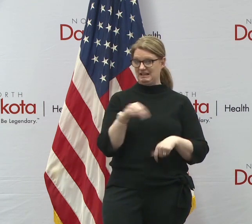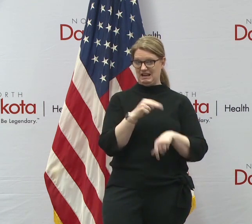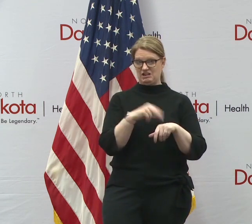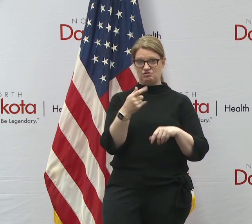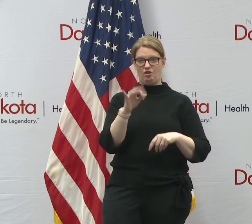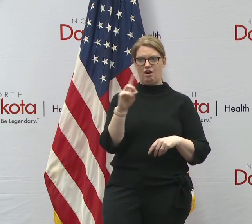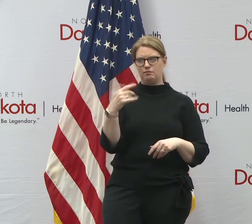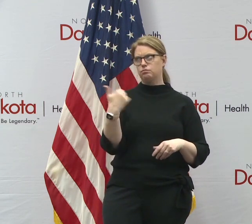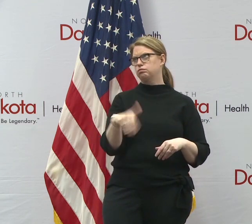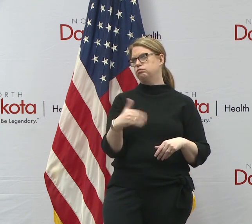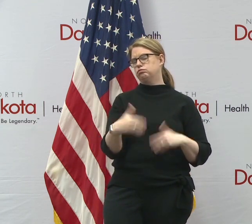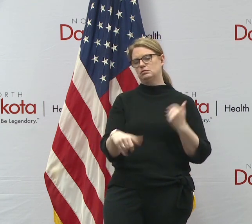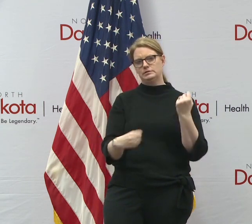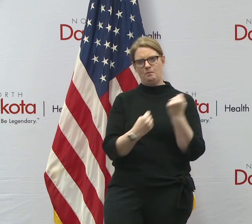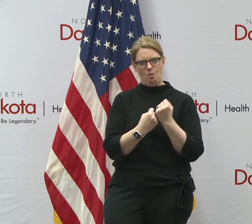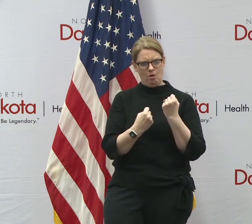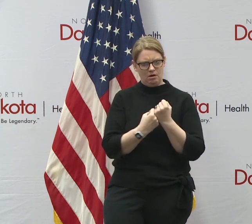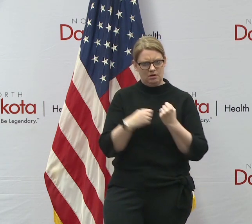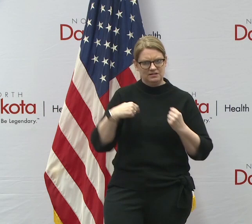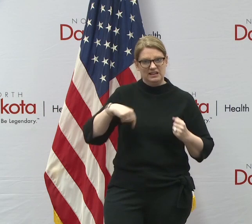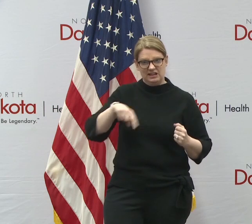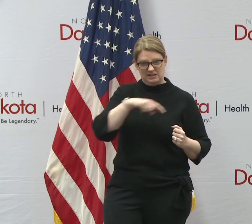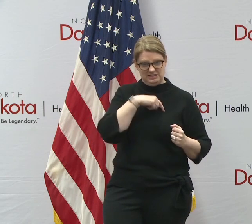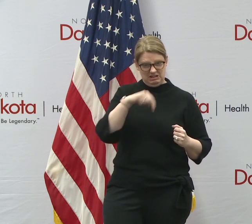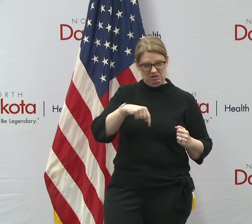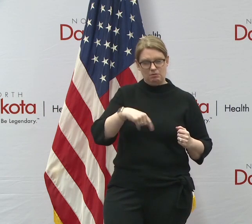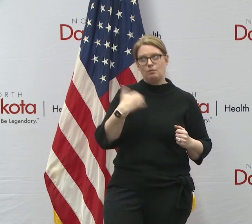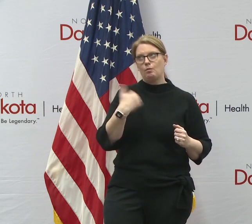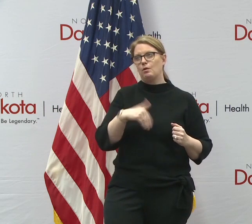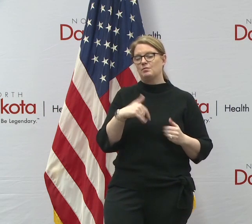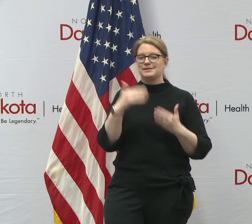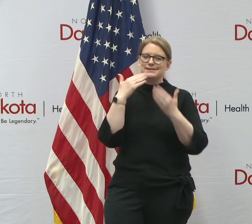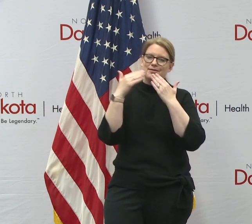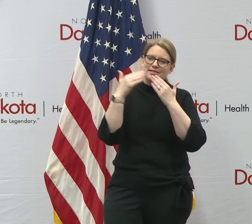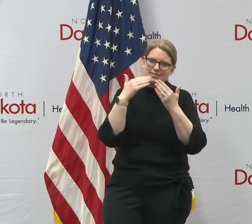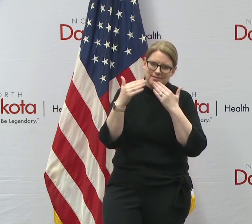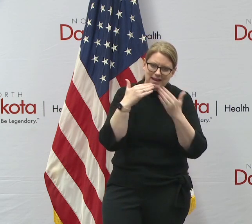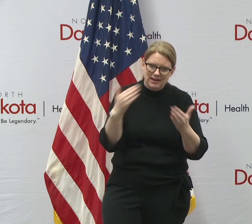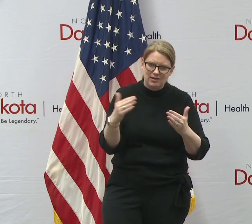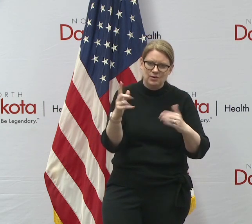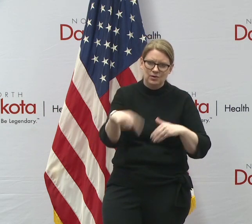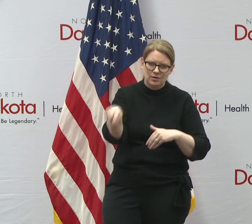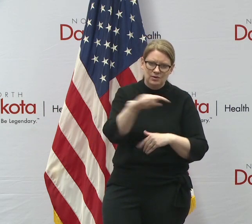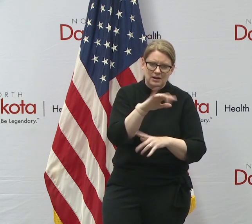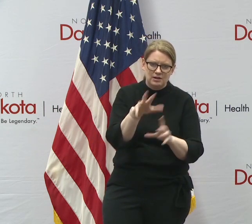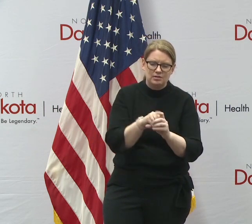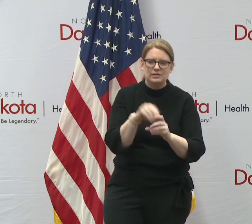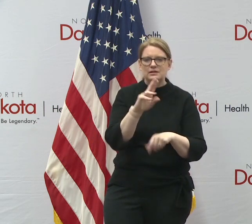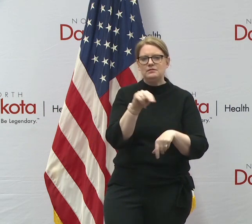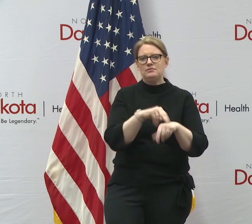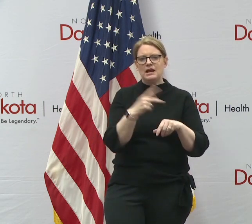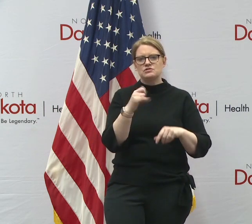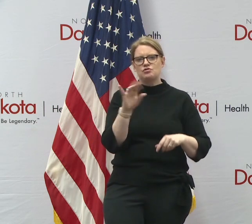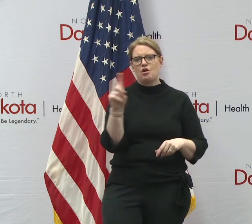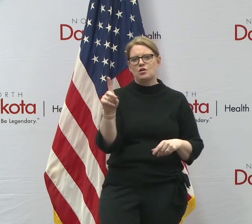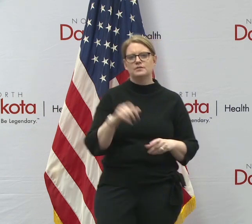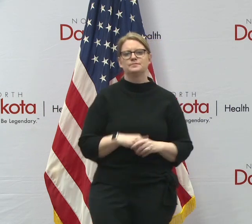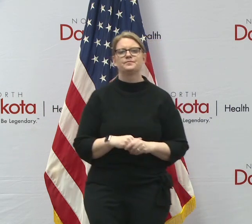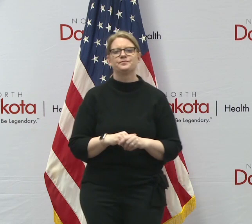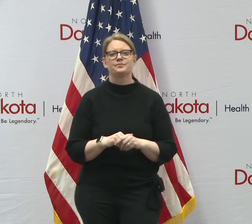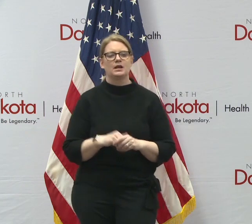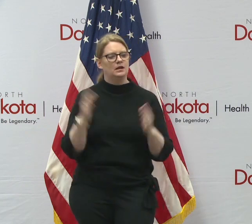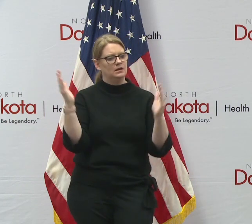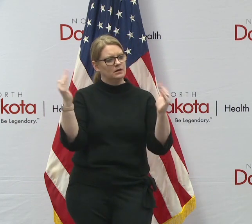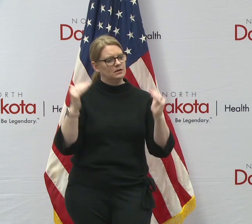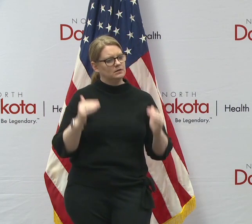work supporting us here in North Dakota. So thanks out to everybody who's part of National Guard. Next